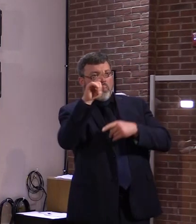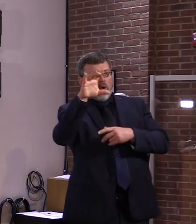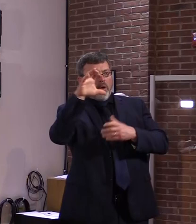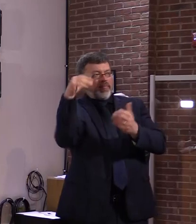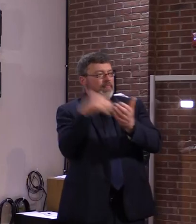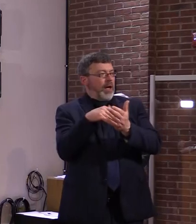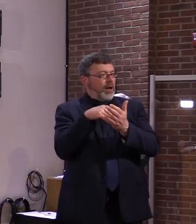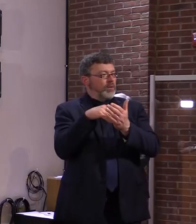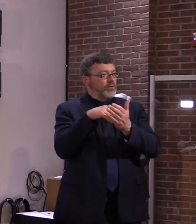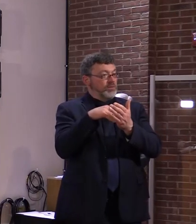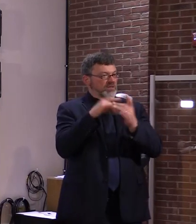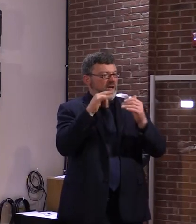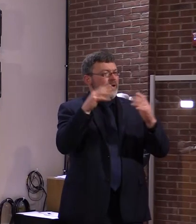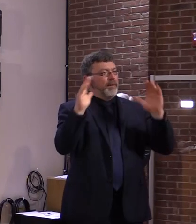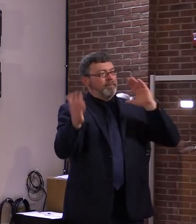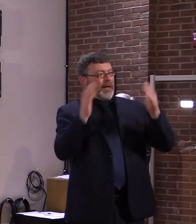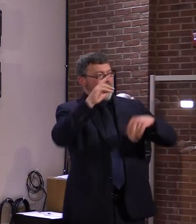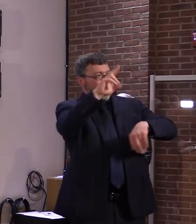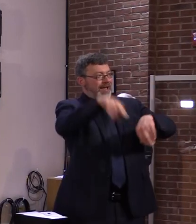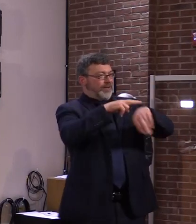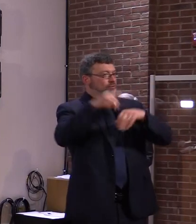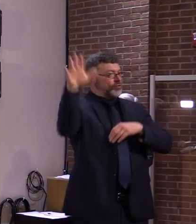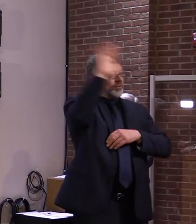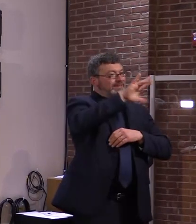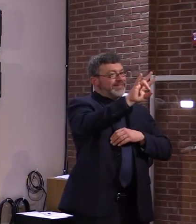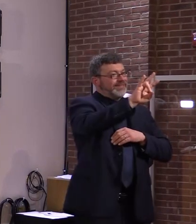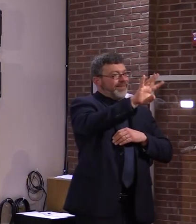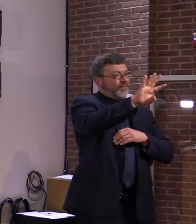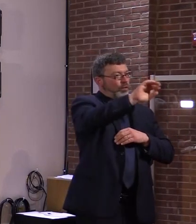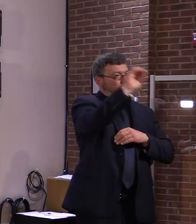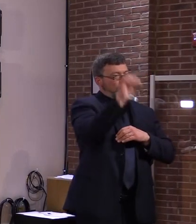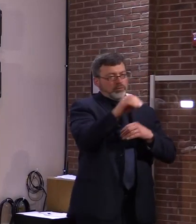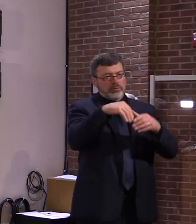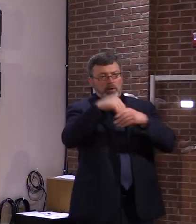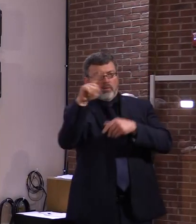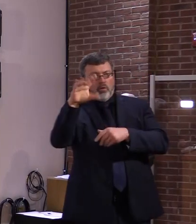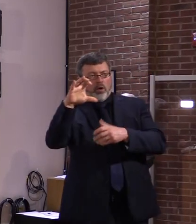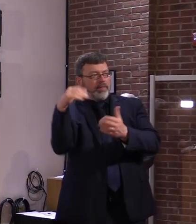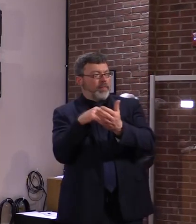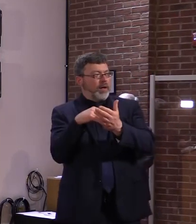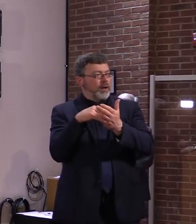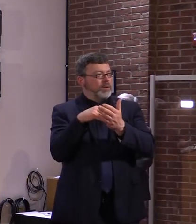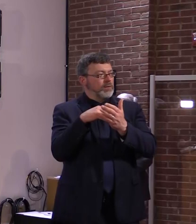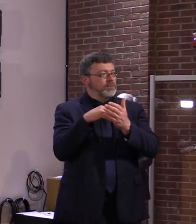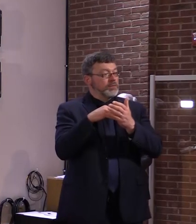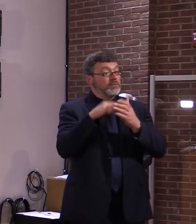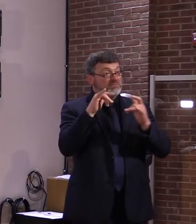Hospitalizations are getting even lower, 12 reported today, 2 in the ICU.